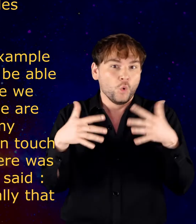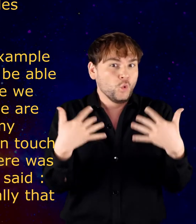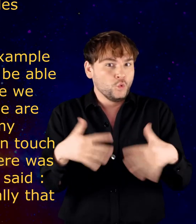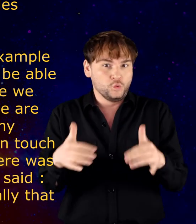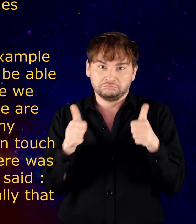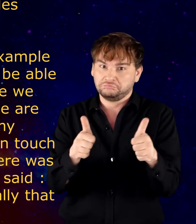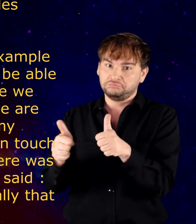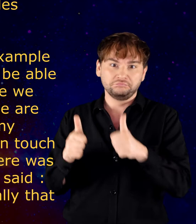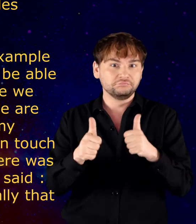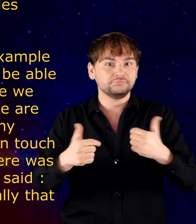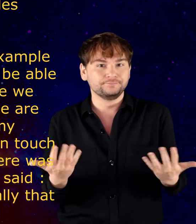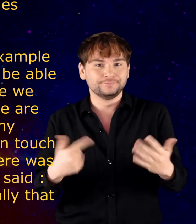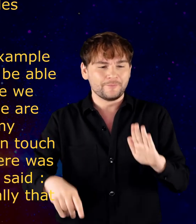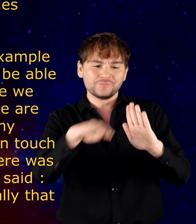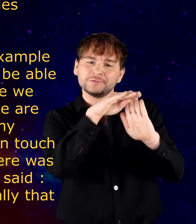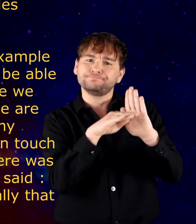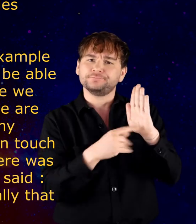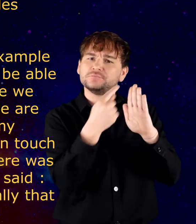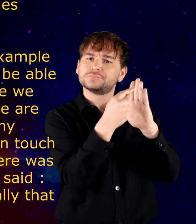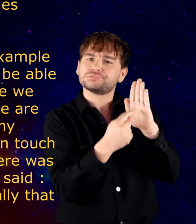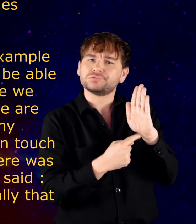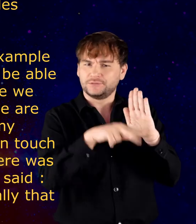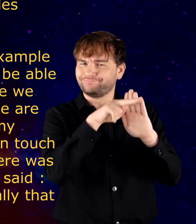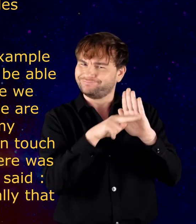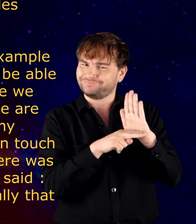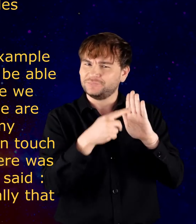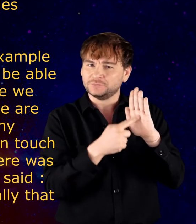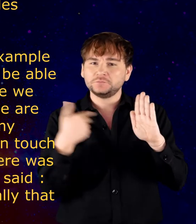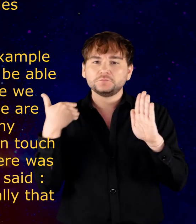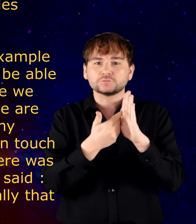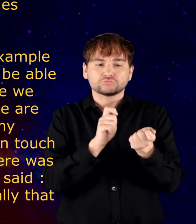because the rules, of course, everywhere have been relaxed.